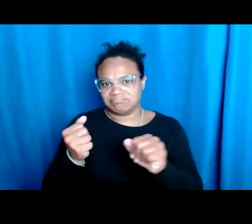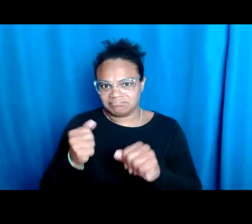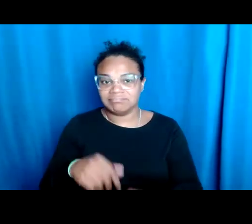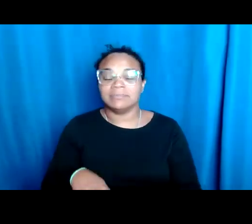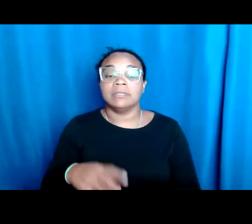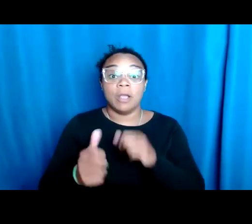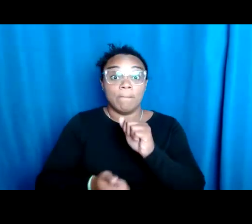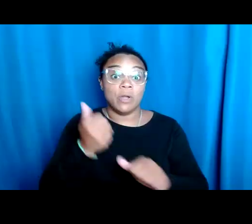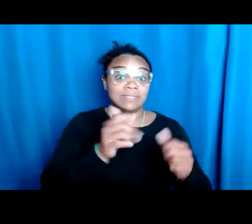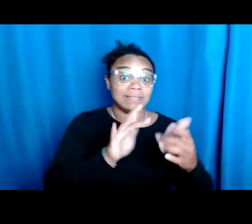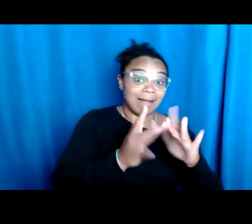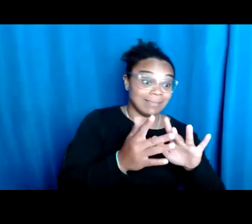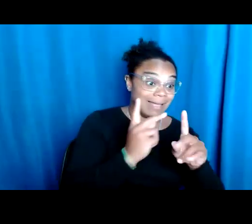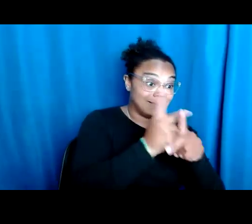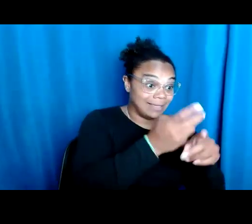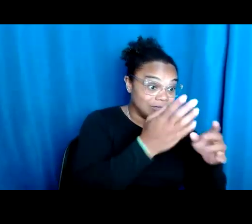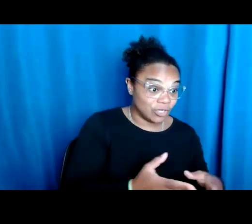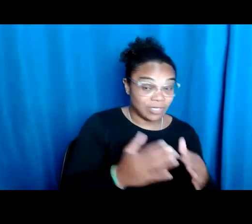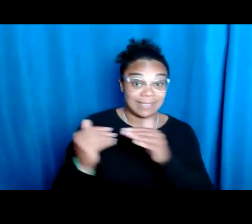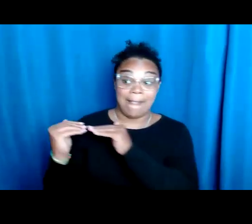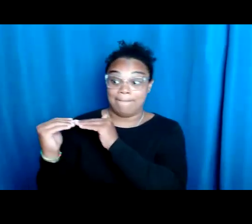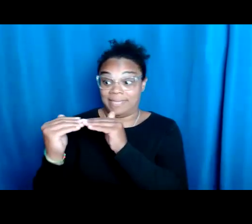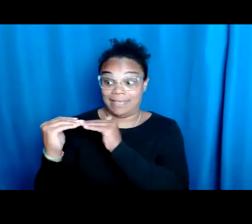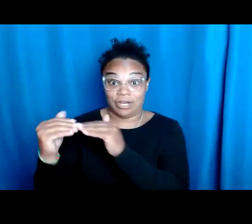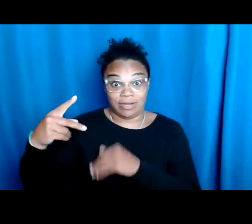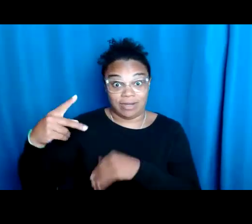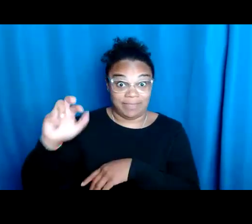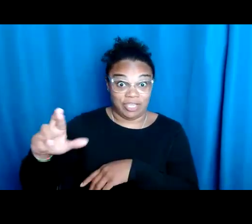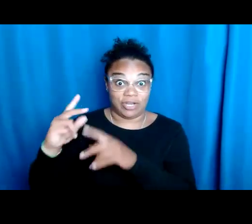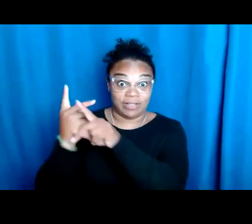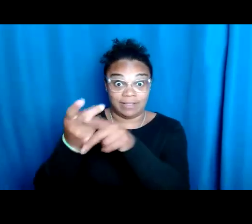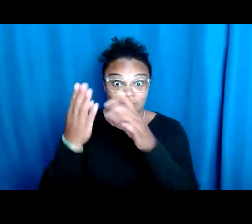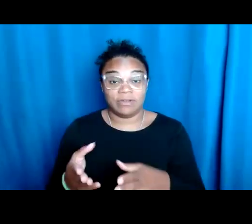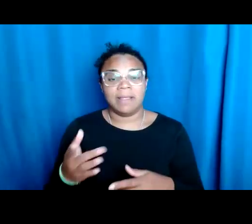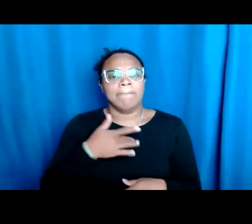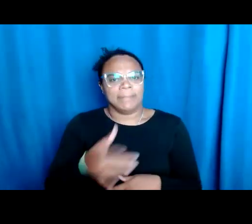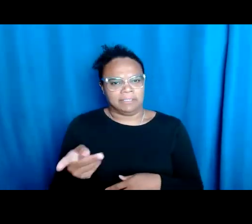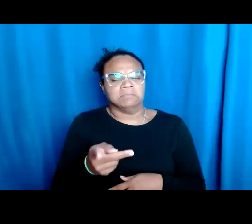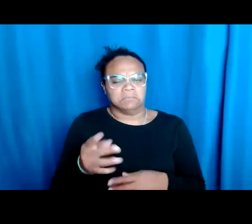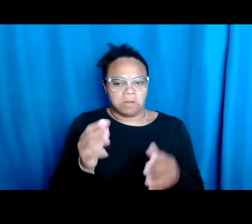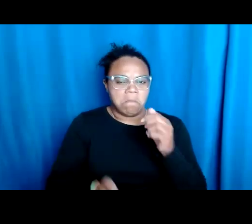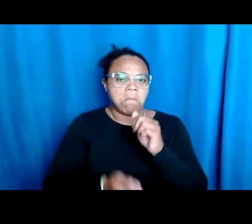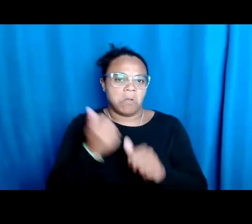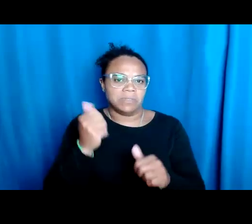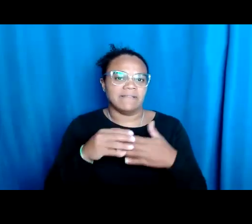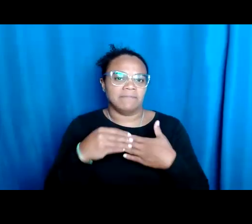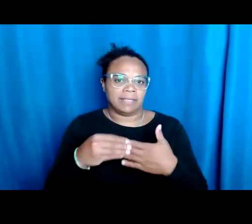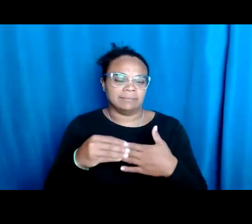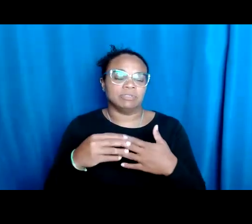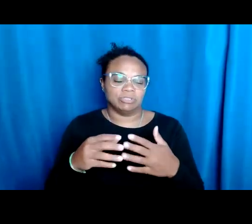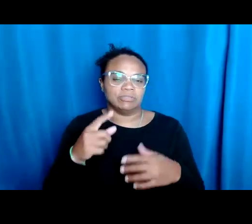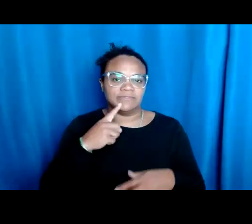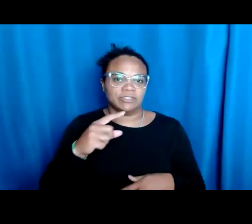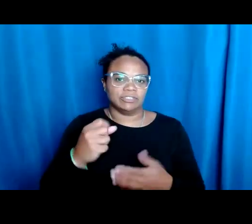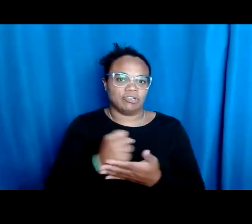lenders, peer-to-peer lenders, they're going to be a little more flexible with credit score. Like the online lenders,